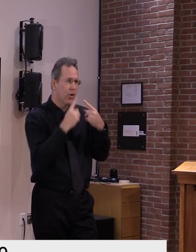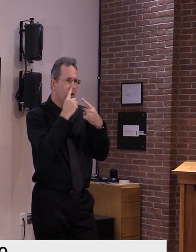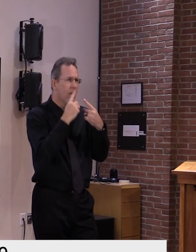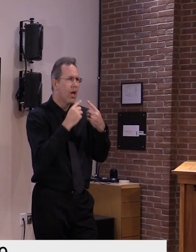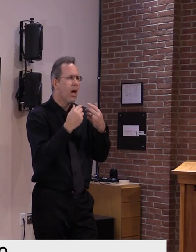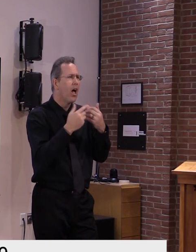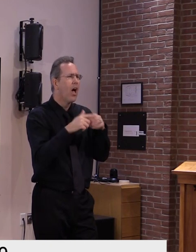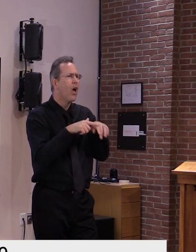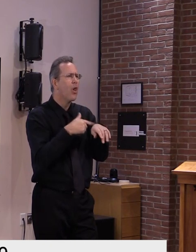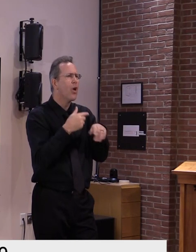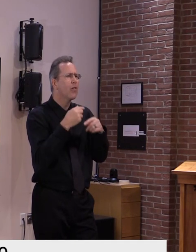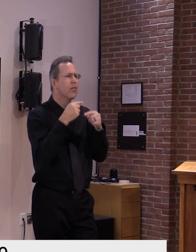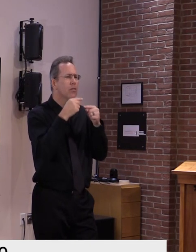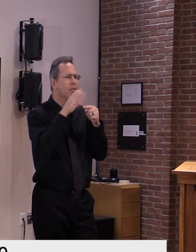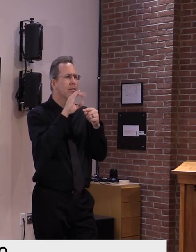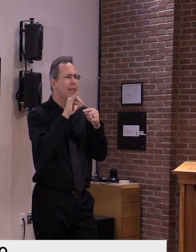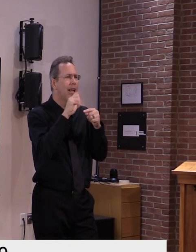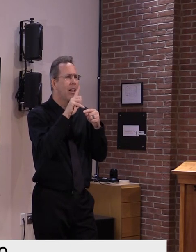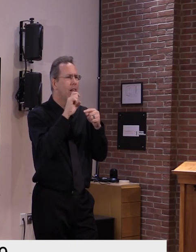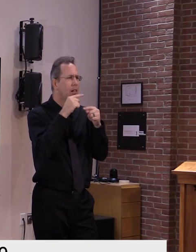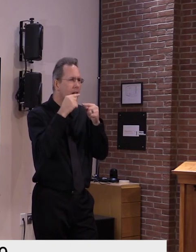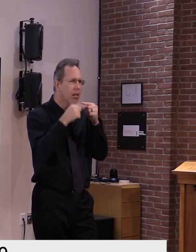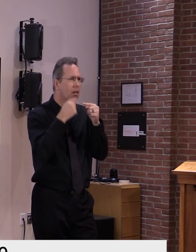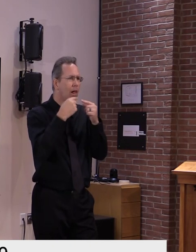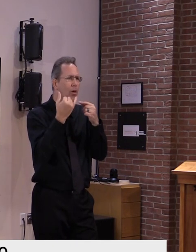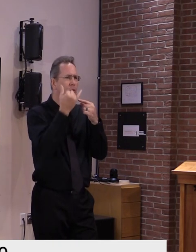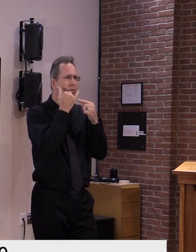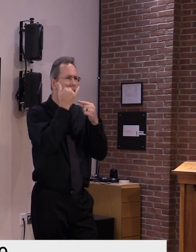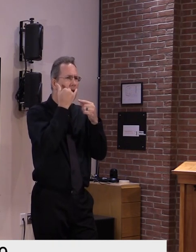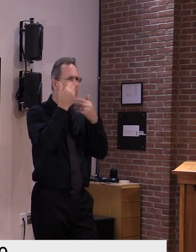you use one of 20, it equals a million.